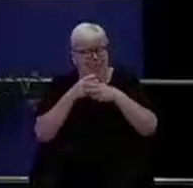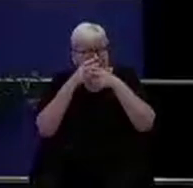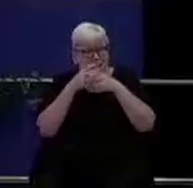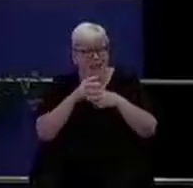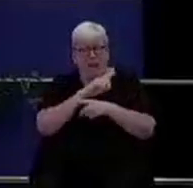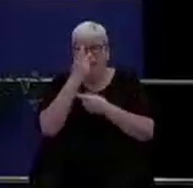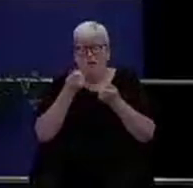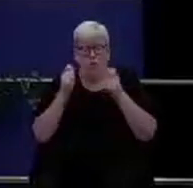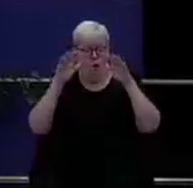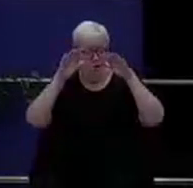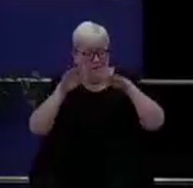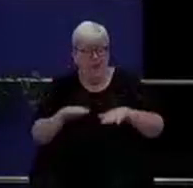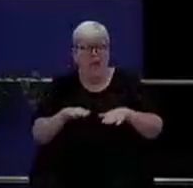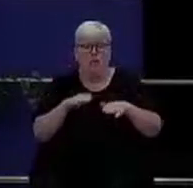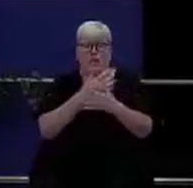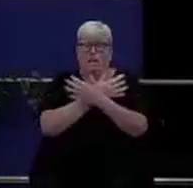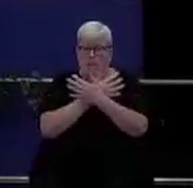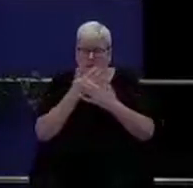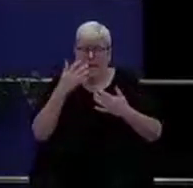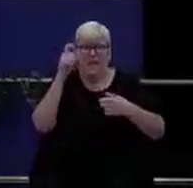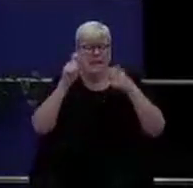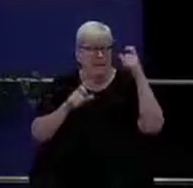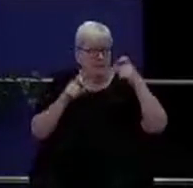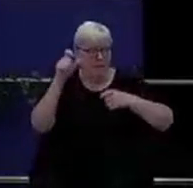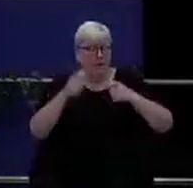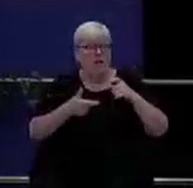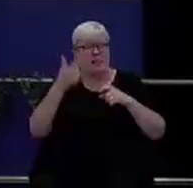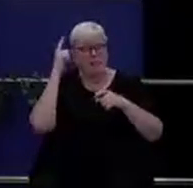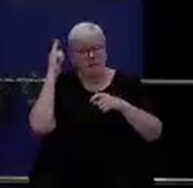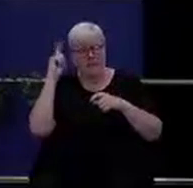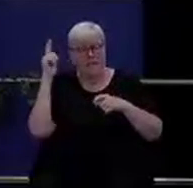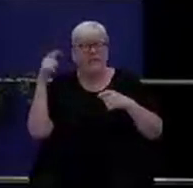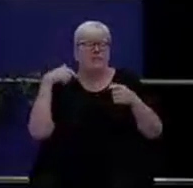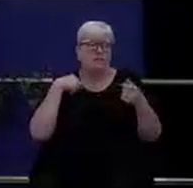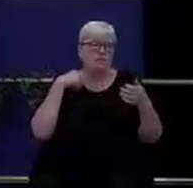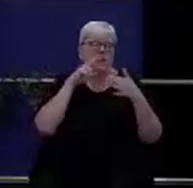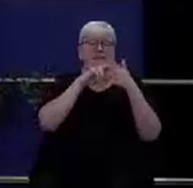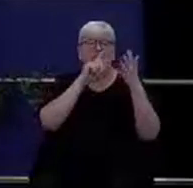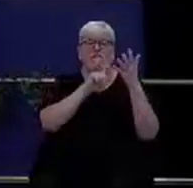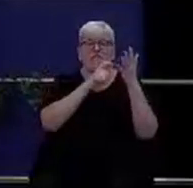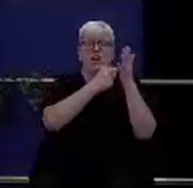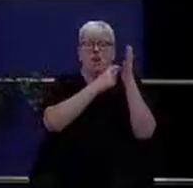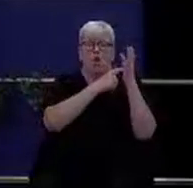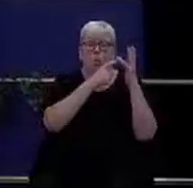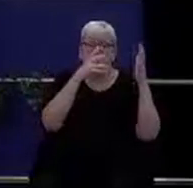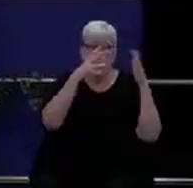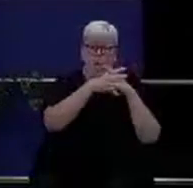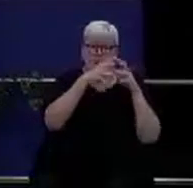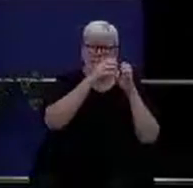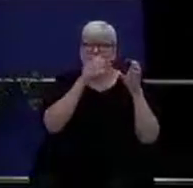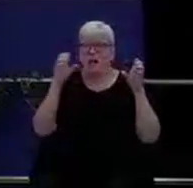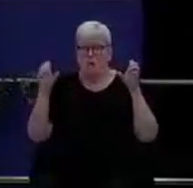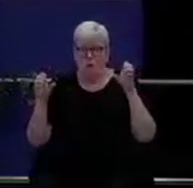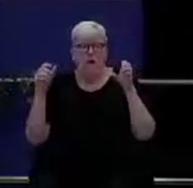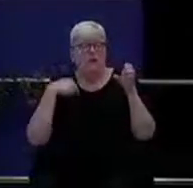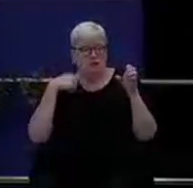lockdowns, a lot of people who were fortunate enough to be on furlough, for example, had the time to pay much closer attention to the